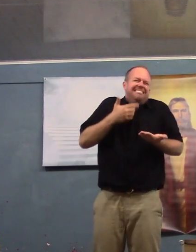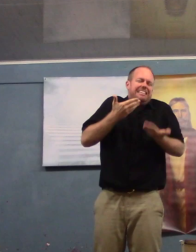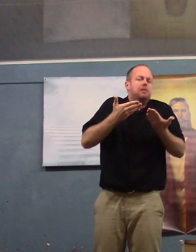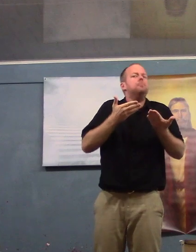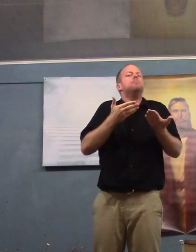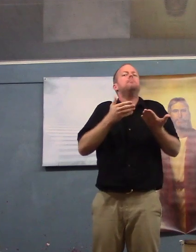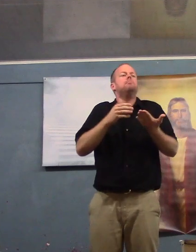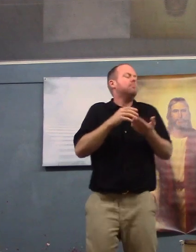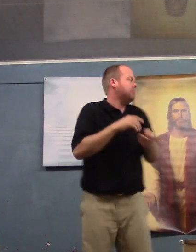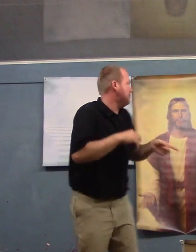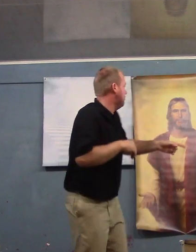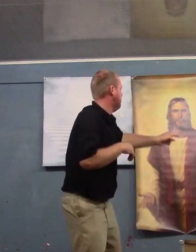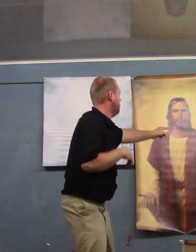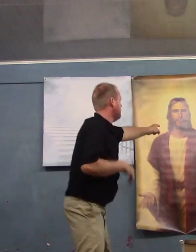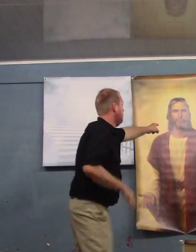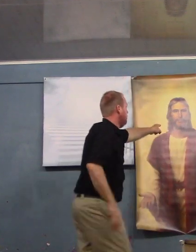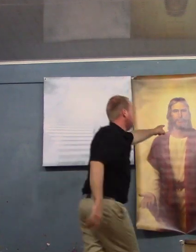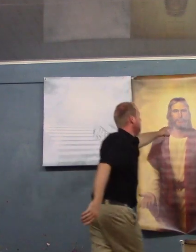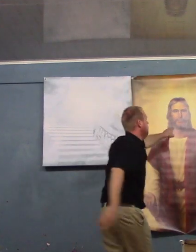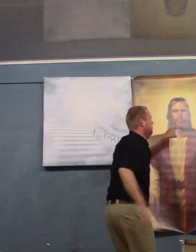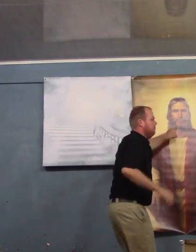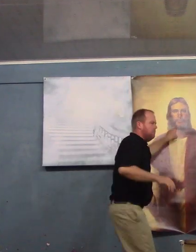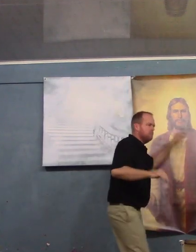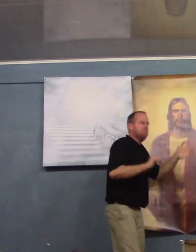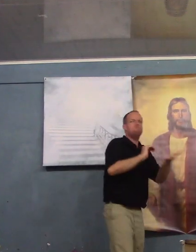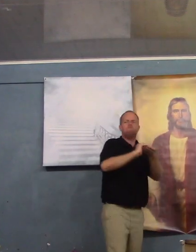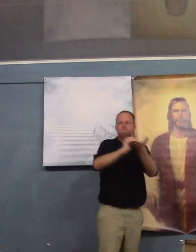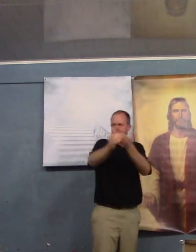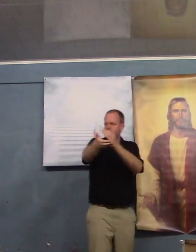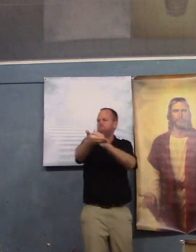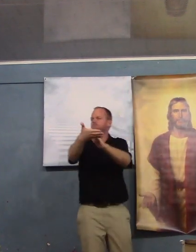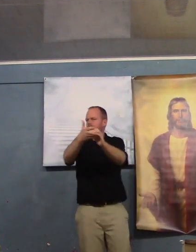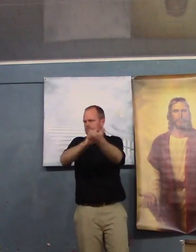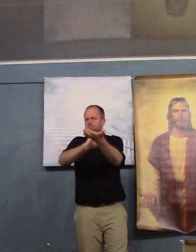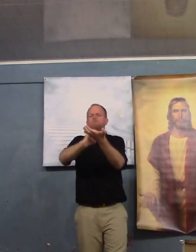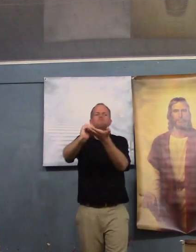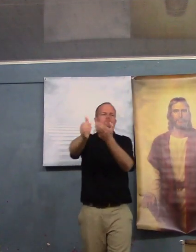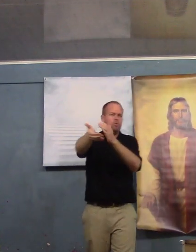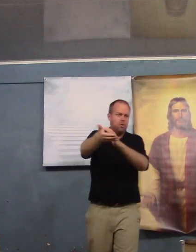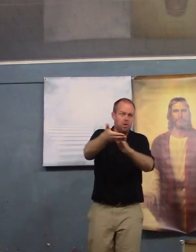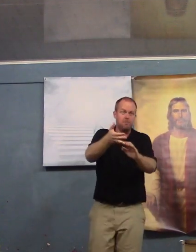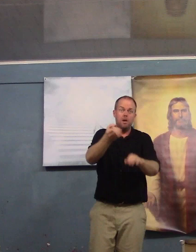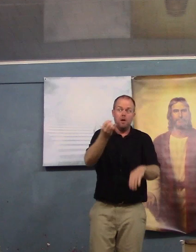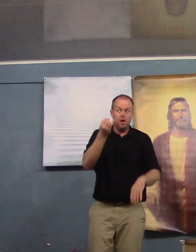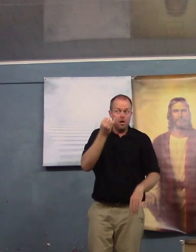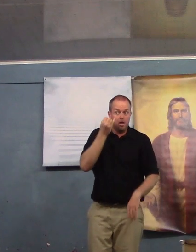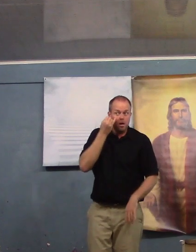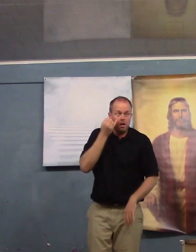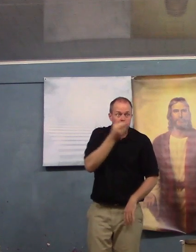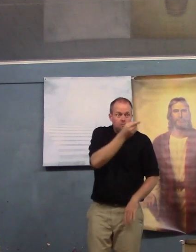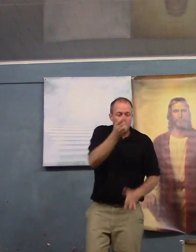Yes, of course, we fail. We do sin, we fail. But Jesus is there to forgive.